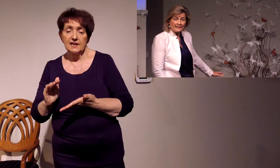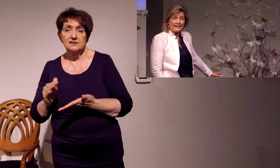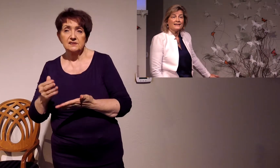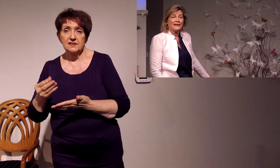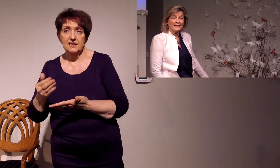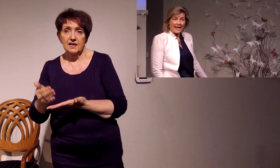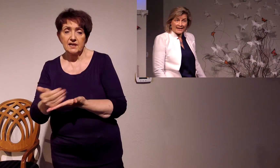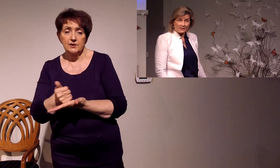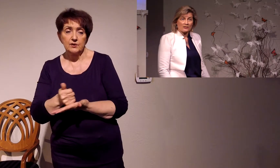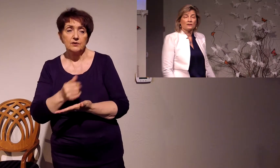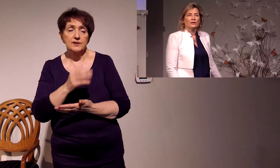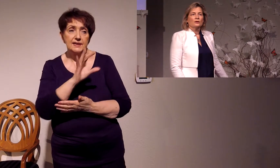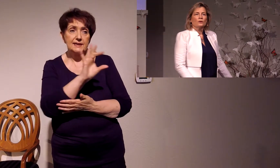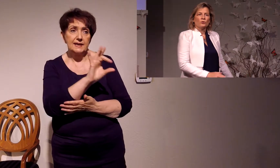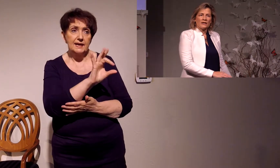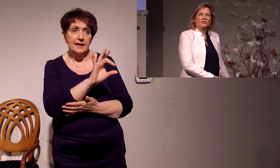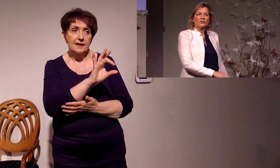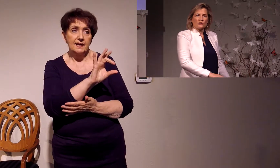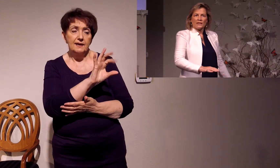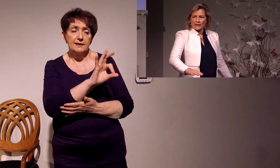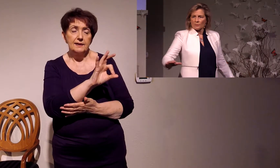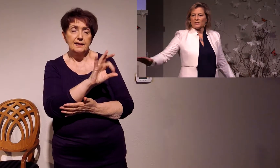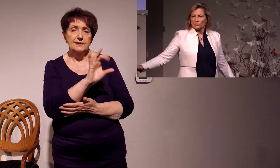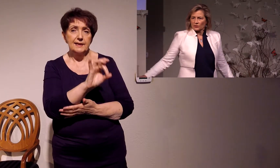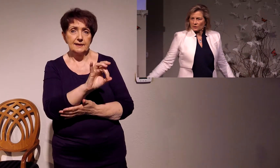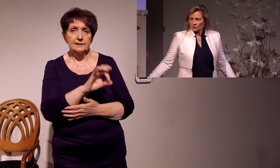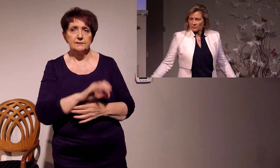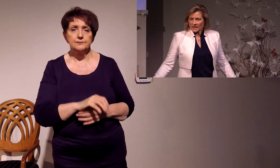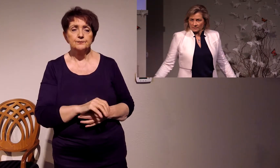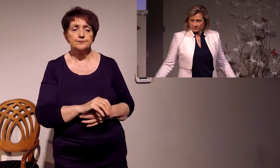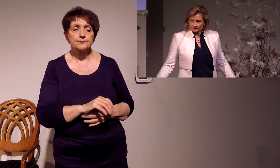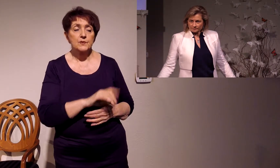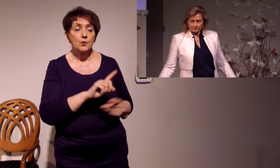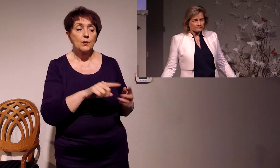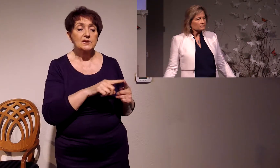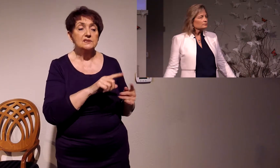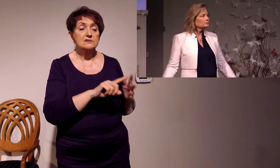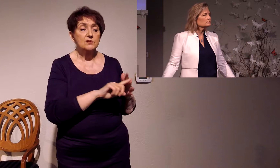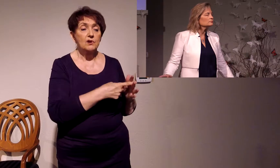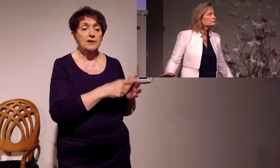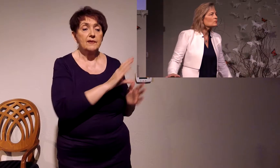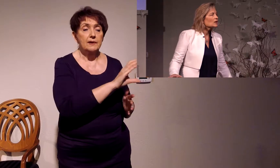in 1998 when I started that company with the 3 men.